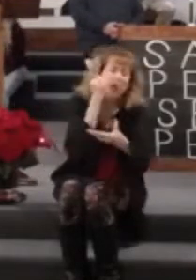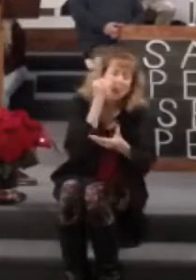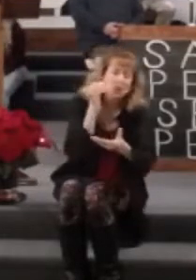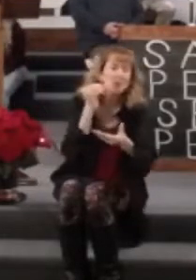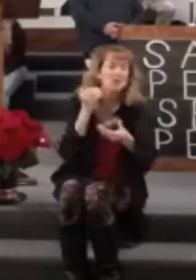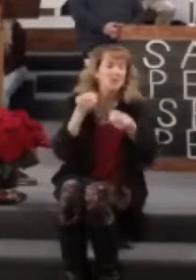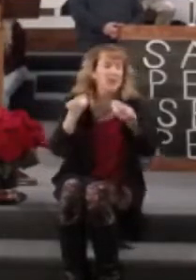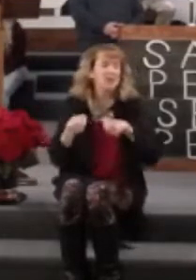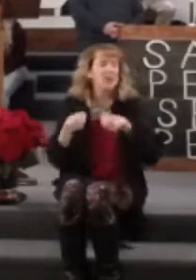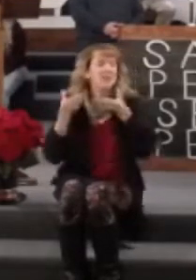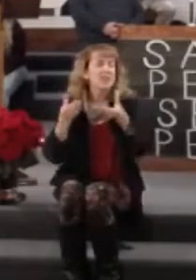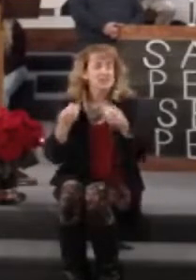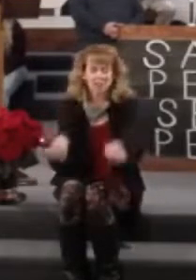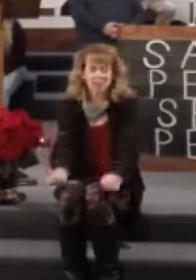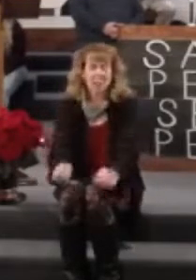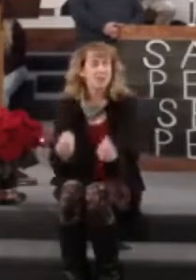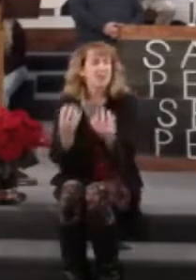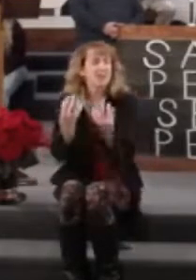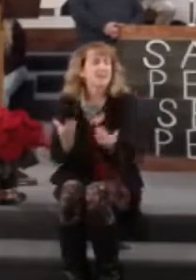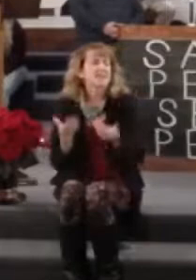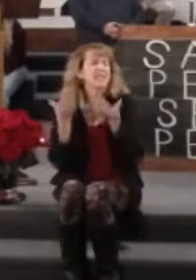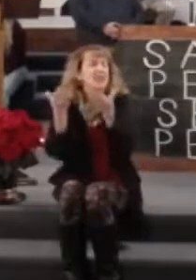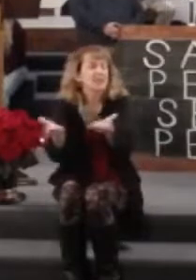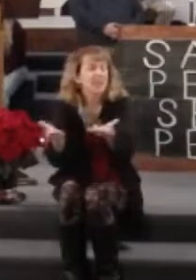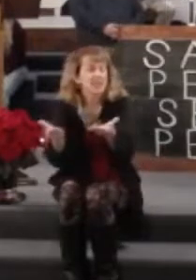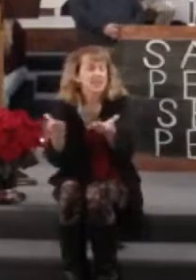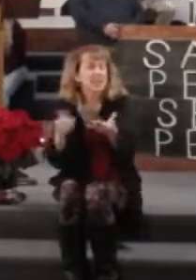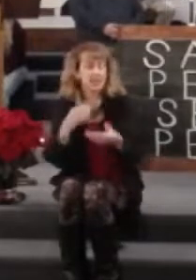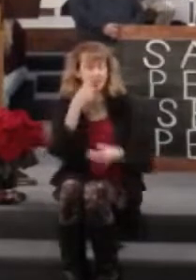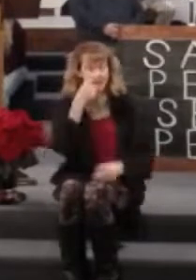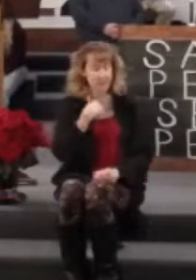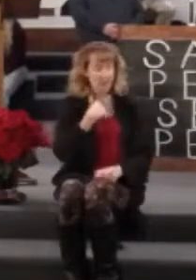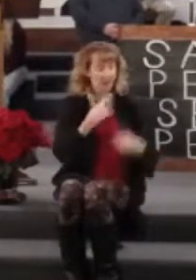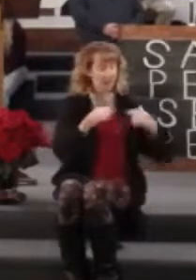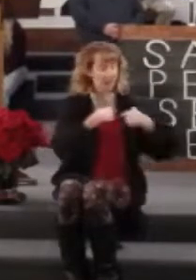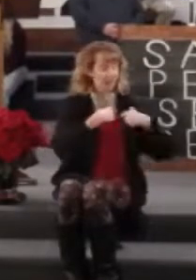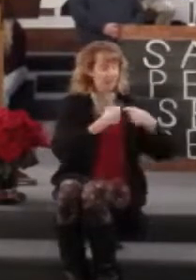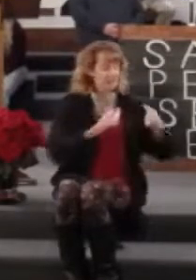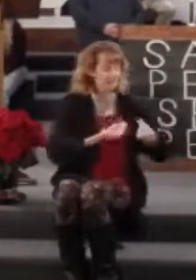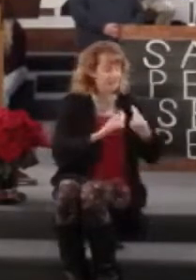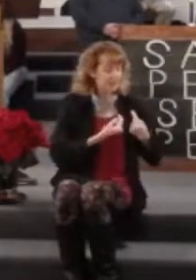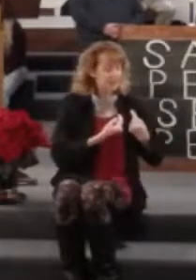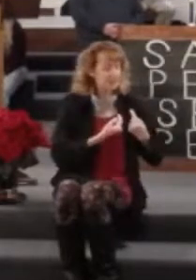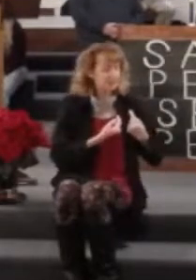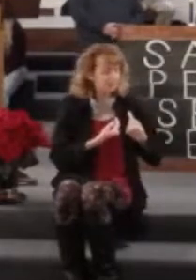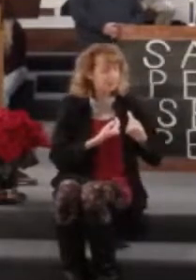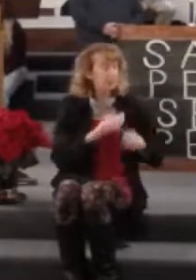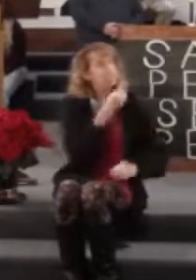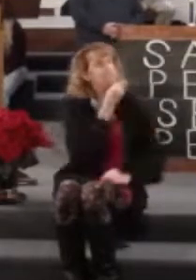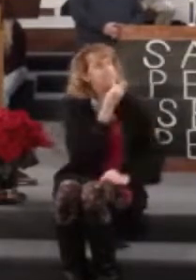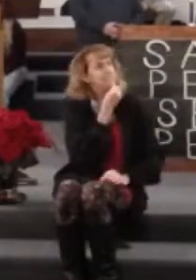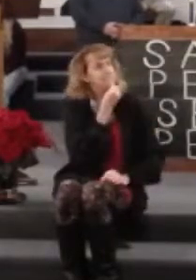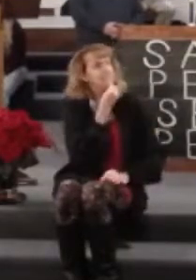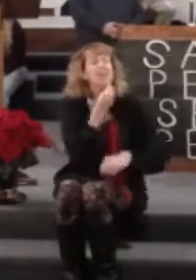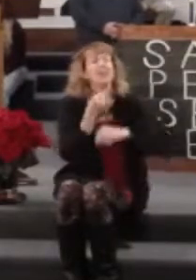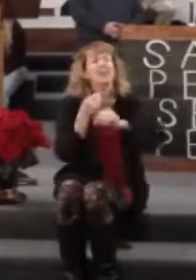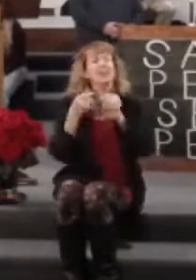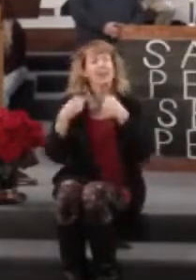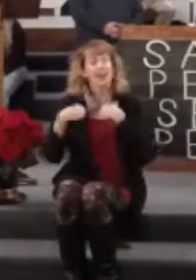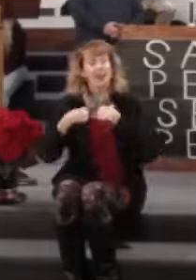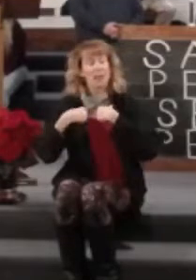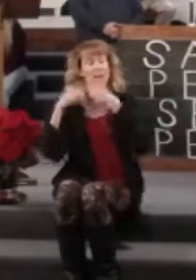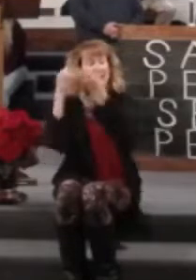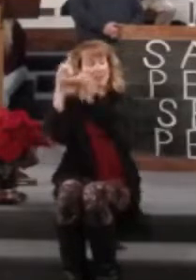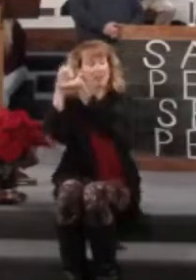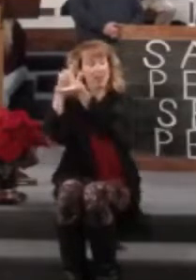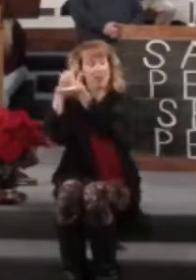is good that might erase the sin that they know that is inside them. Am I calling to be a doctor and calling